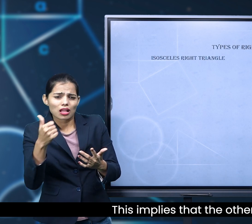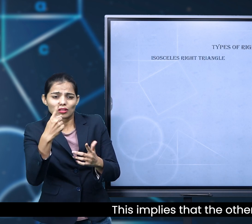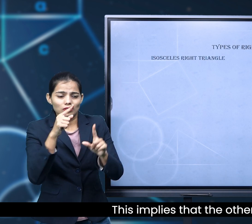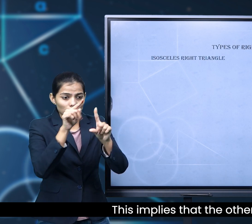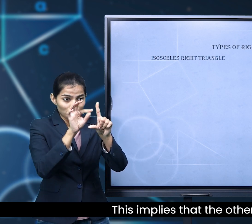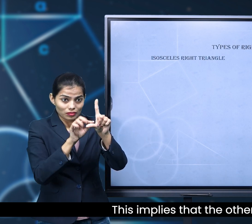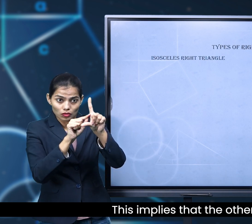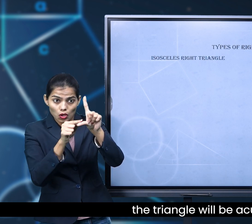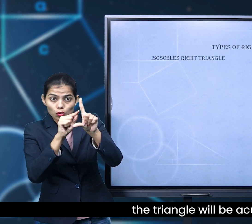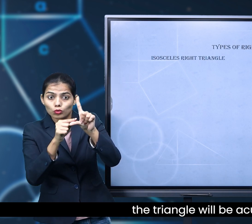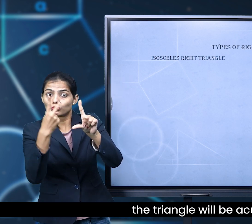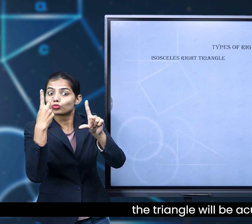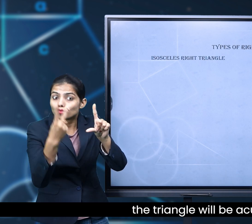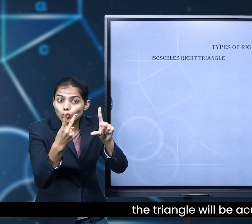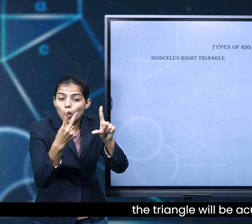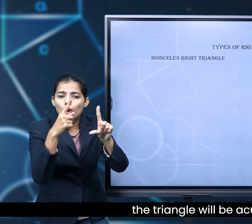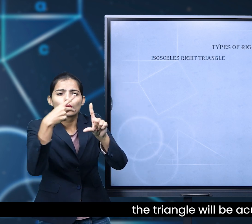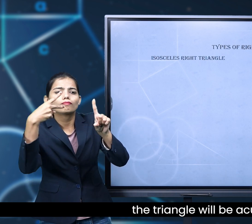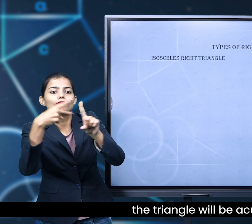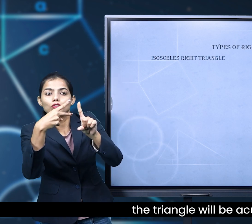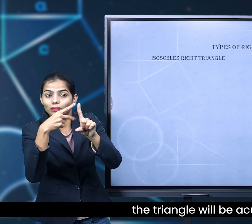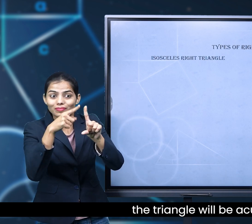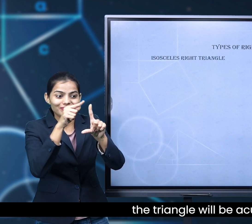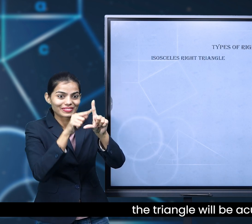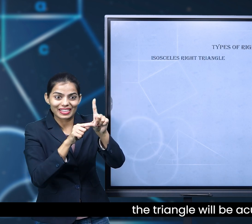two angles in the triangle will be acute angles.